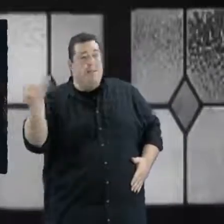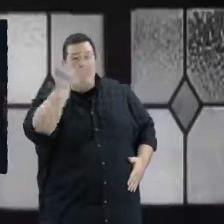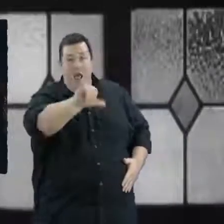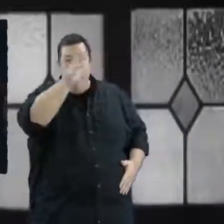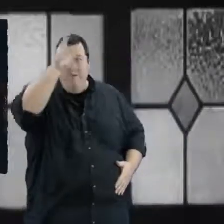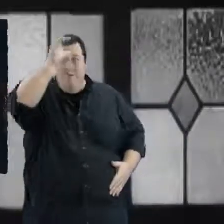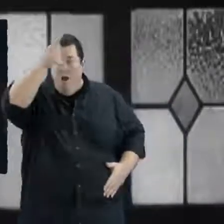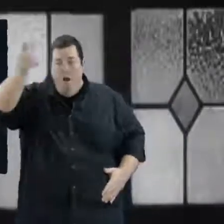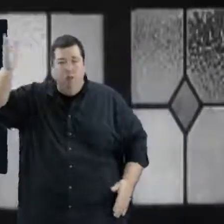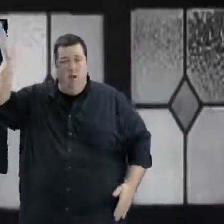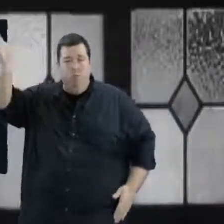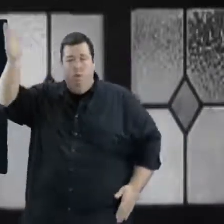Bible.